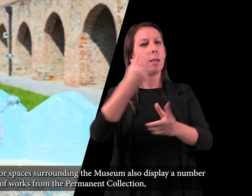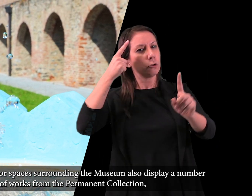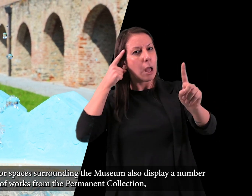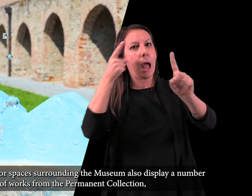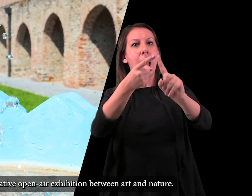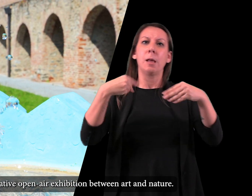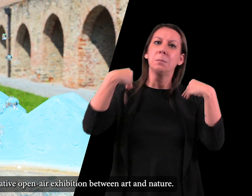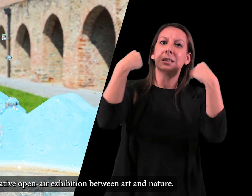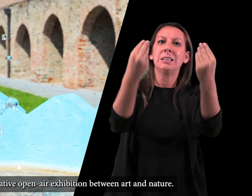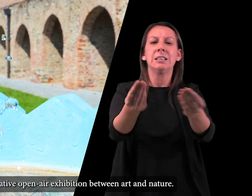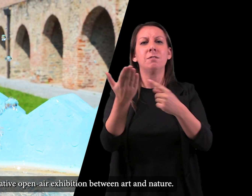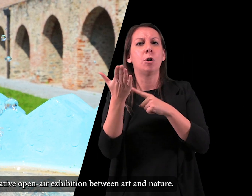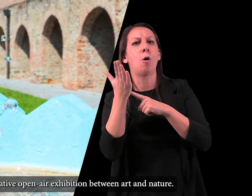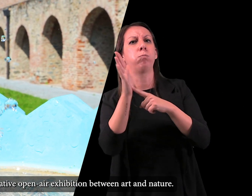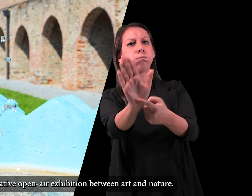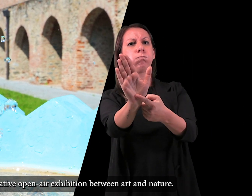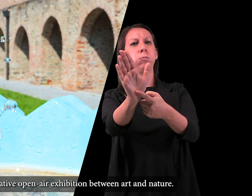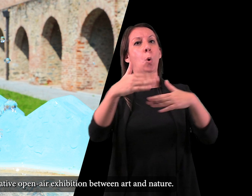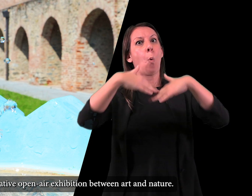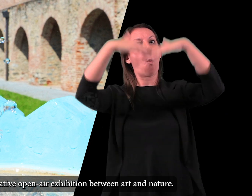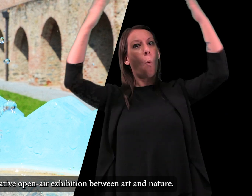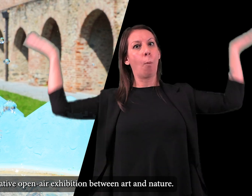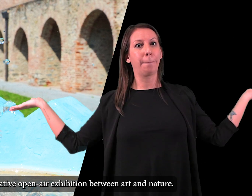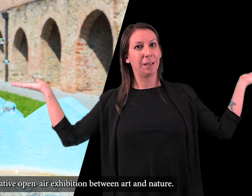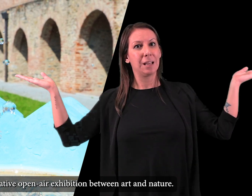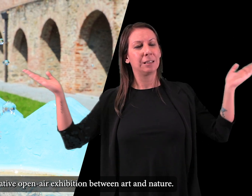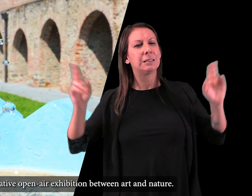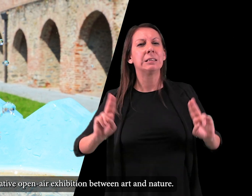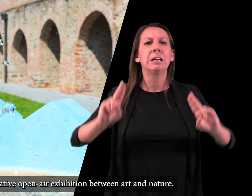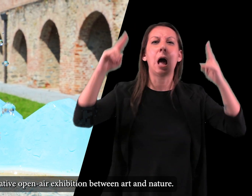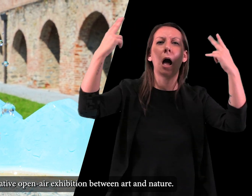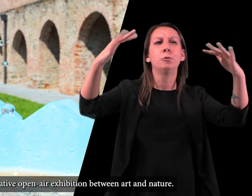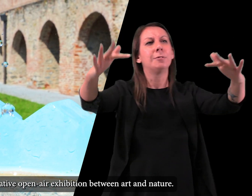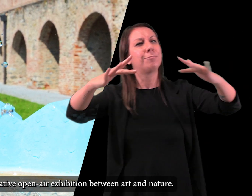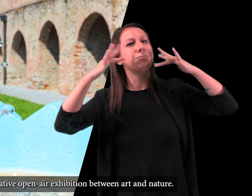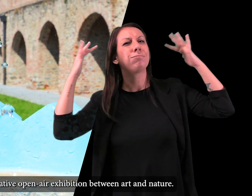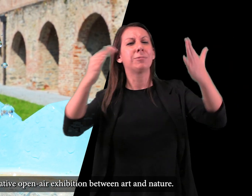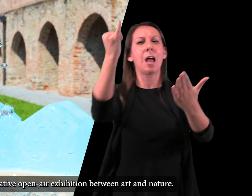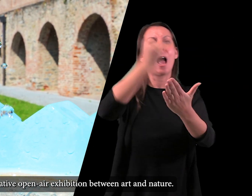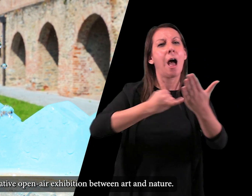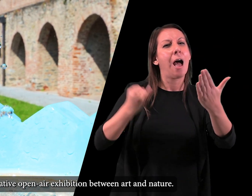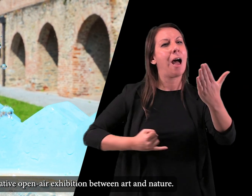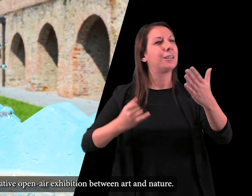An evocative open-air exhibition between art and nature.